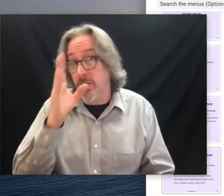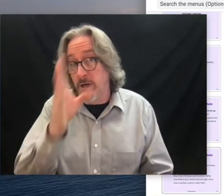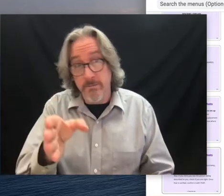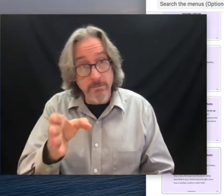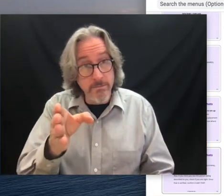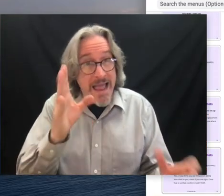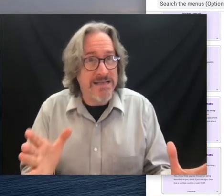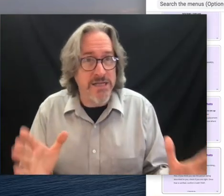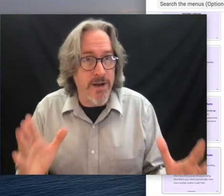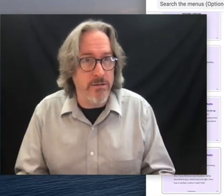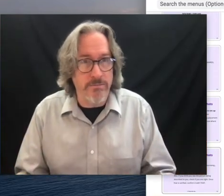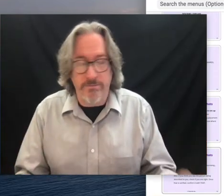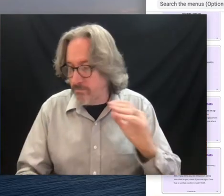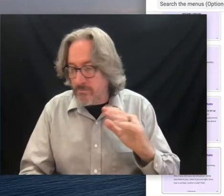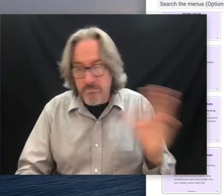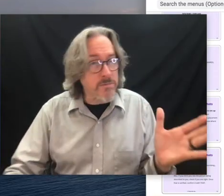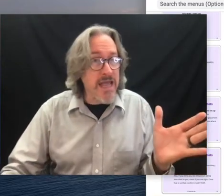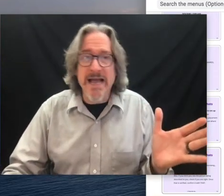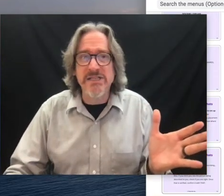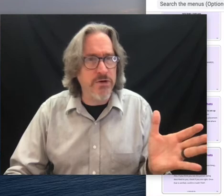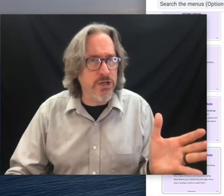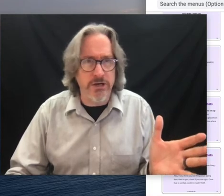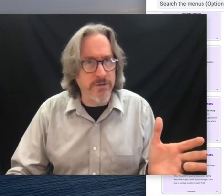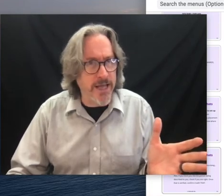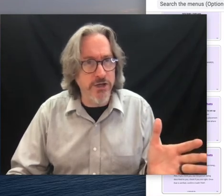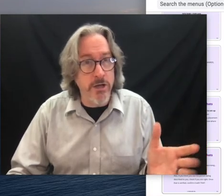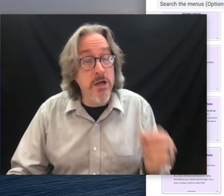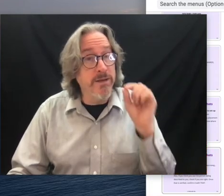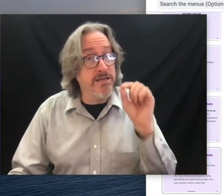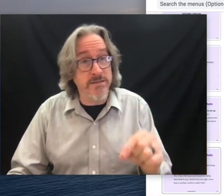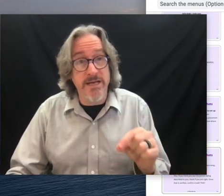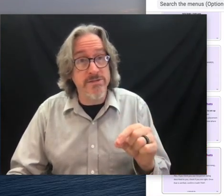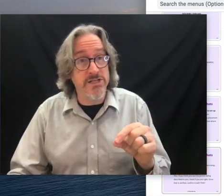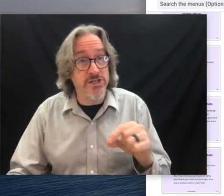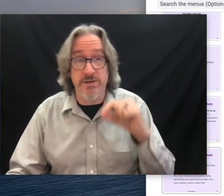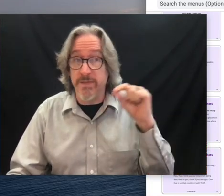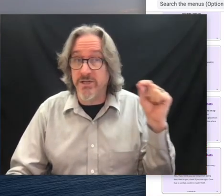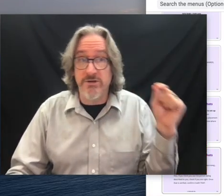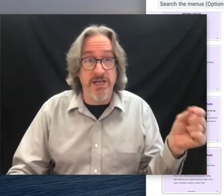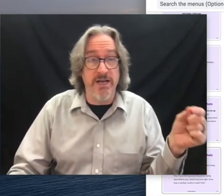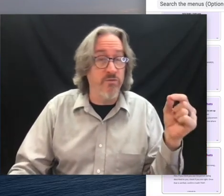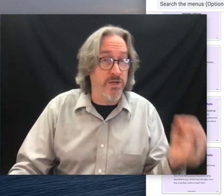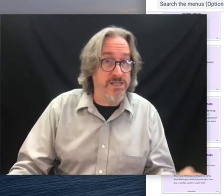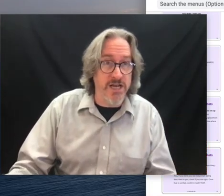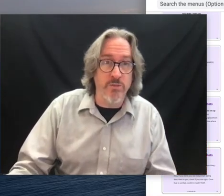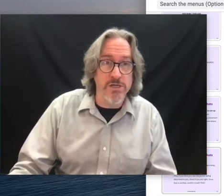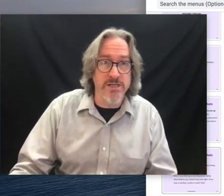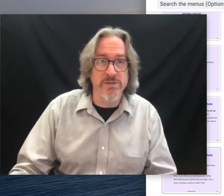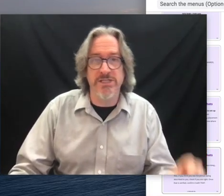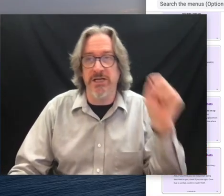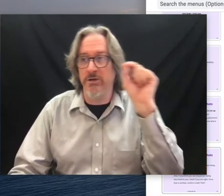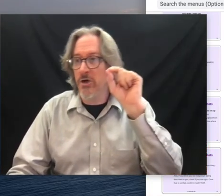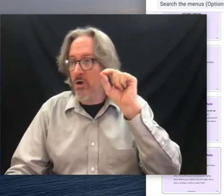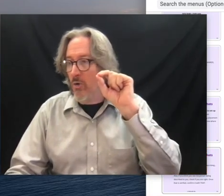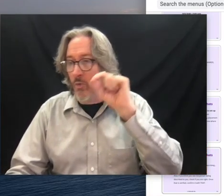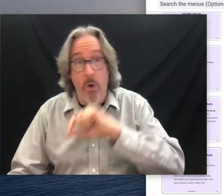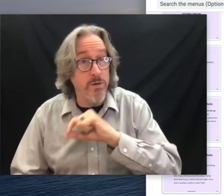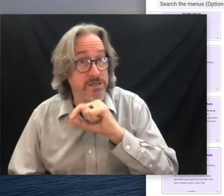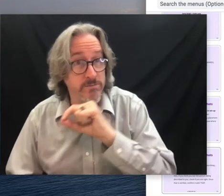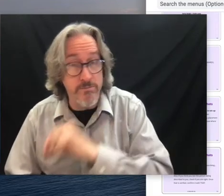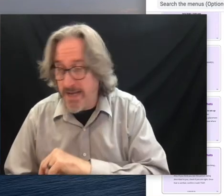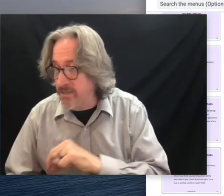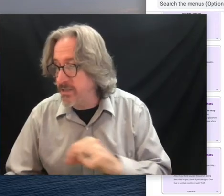to ask about it. Ask for clarification, because sometimes it's just a misunderstanding of what the sign was that was seen or